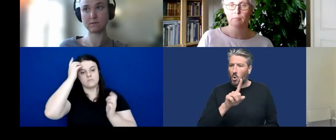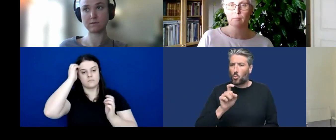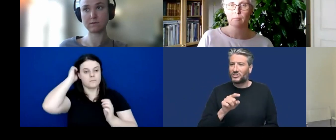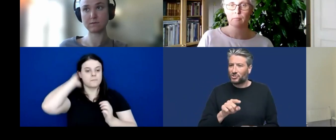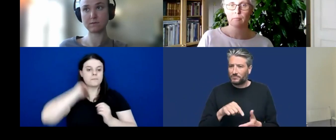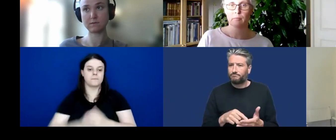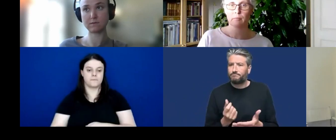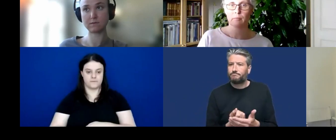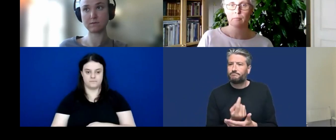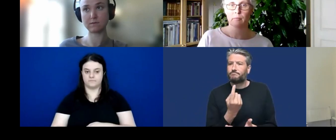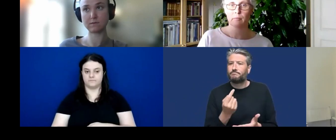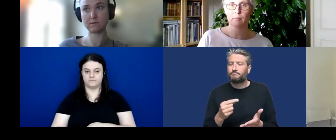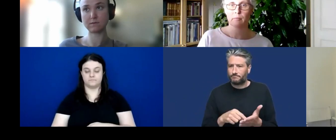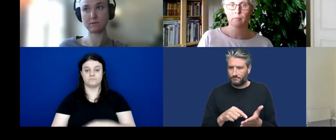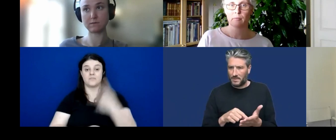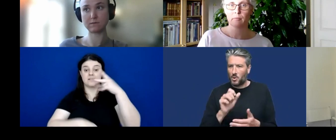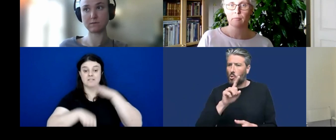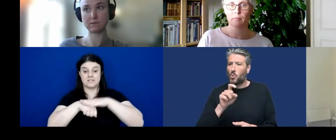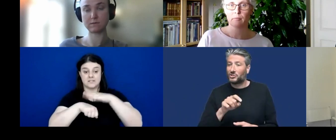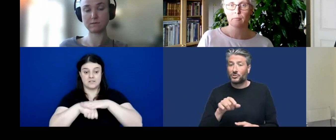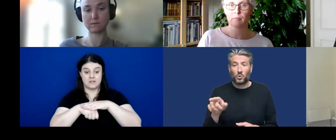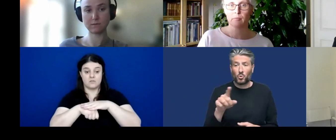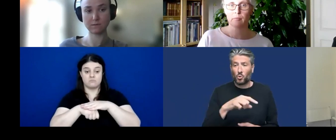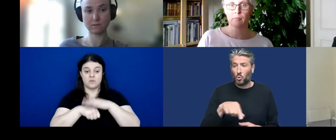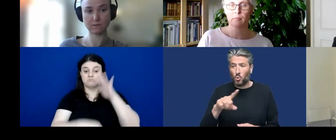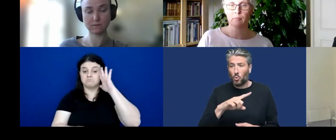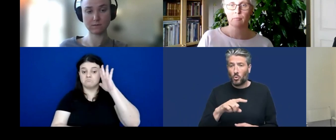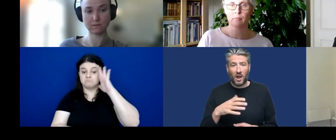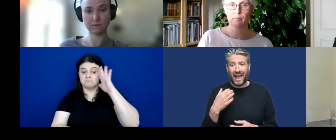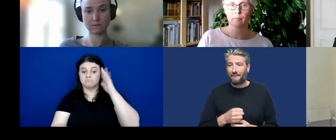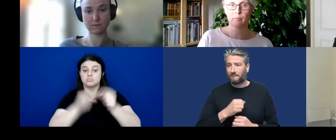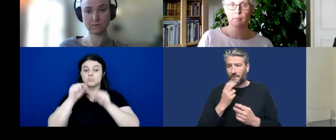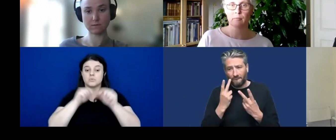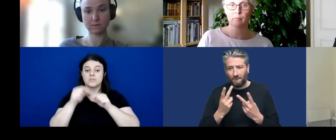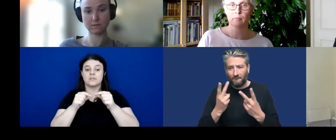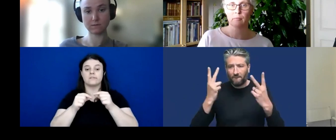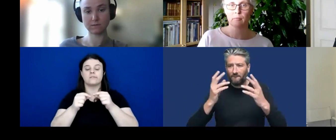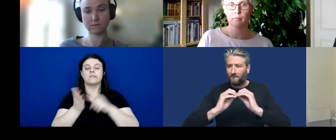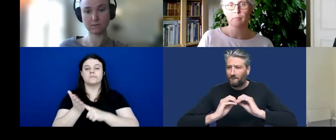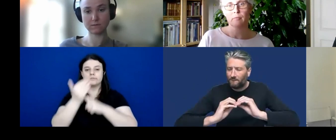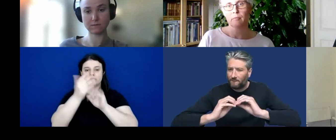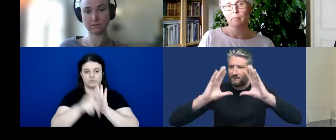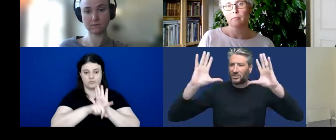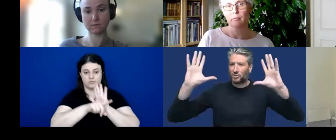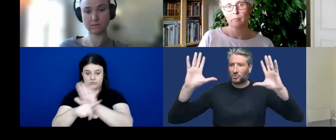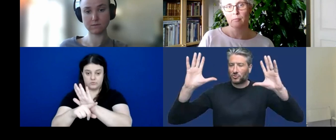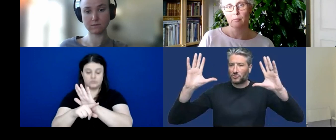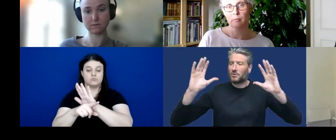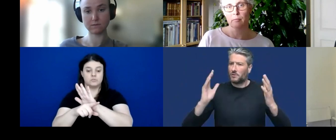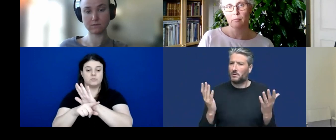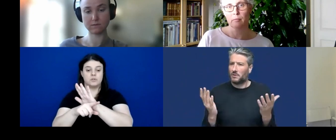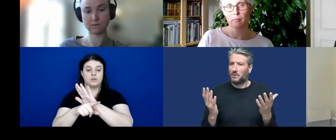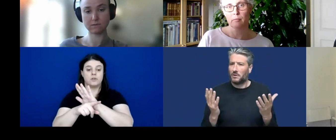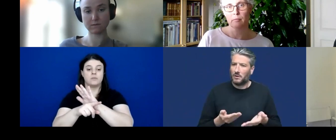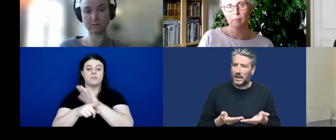your vision of assistive technology? Will it be in a form where things